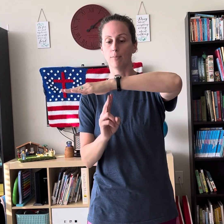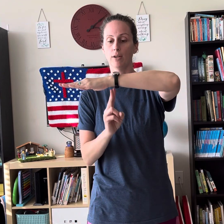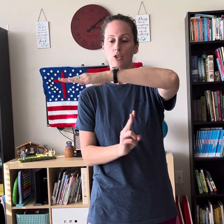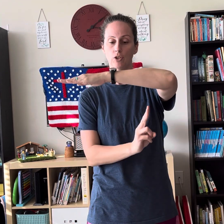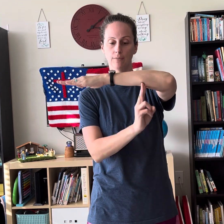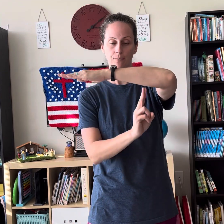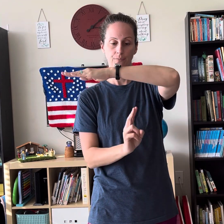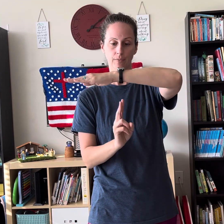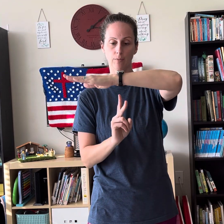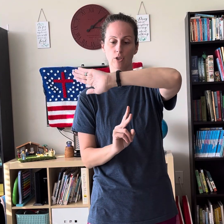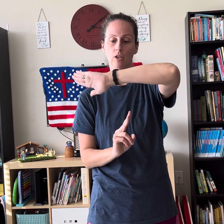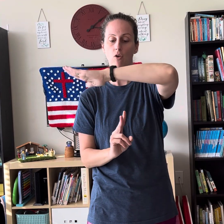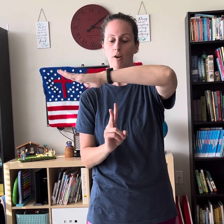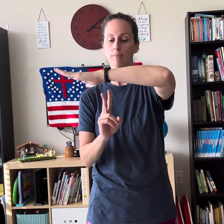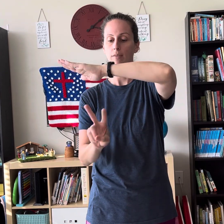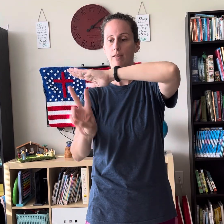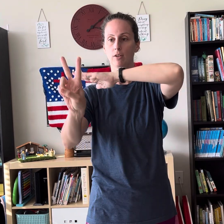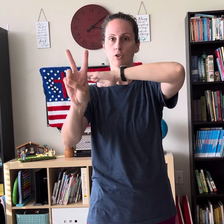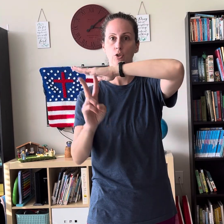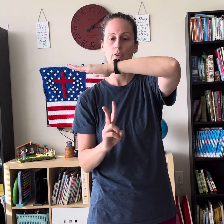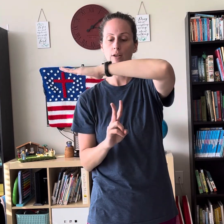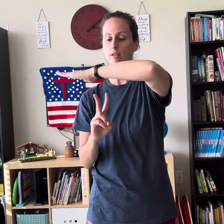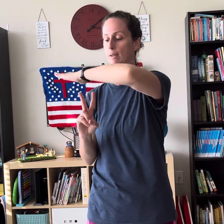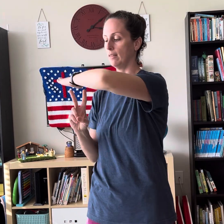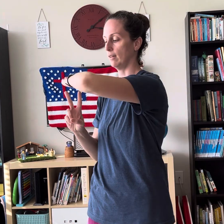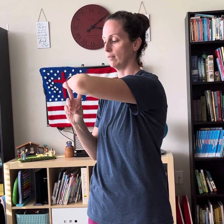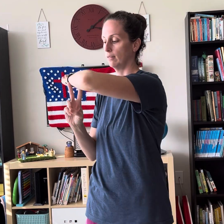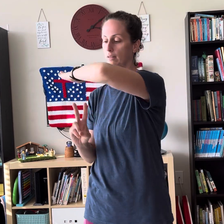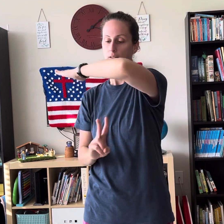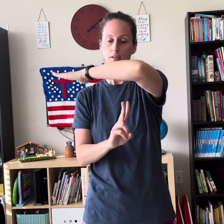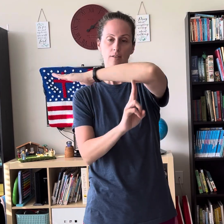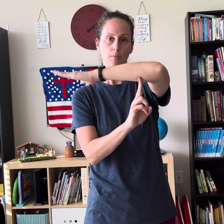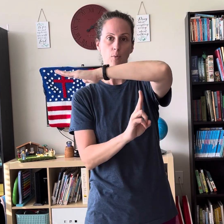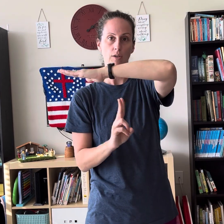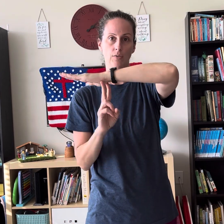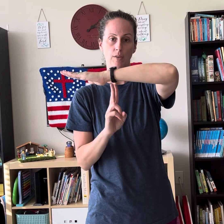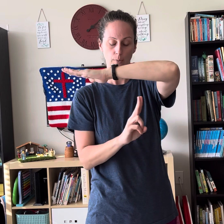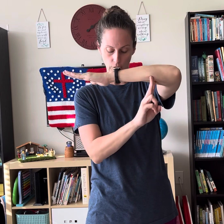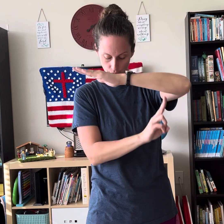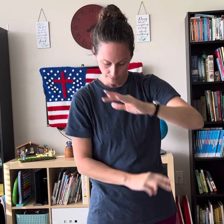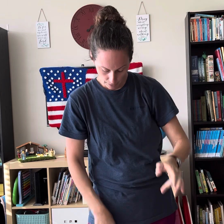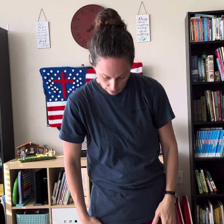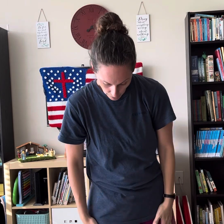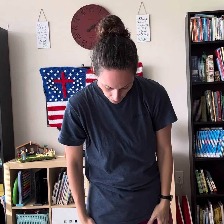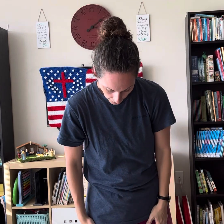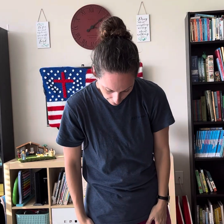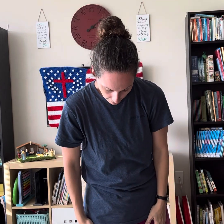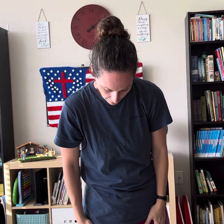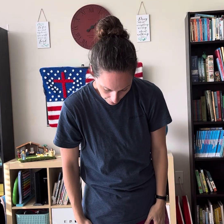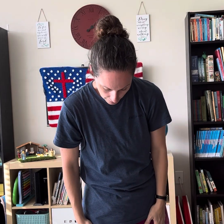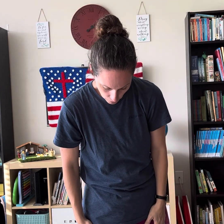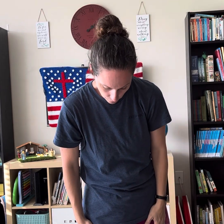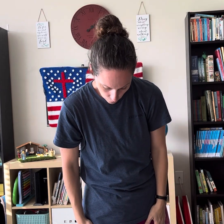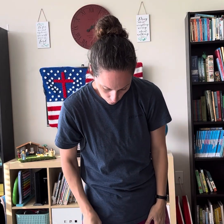bridge, which is an arm, and then your 2 fingers make the supports for the bridge. And then